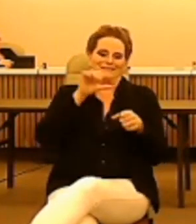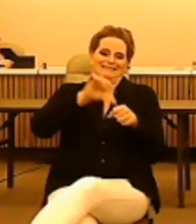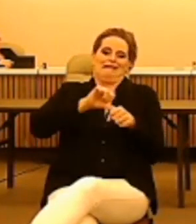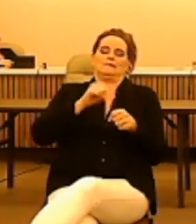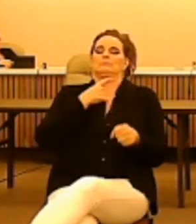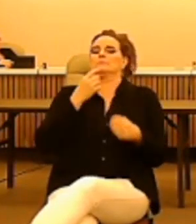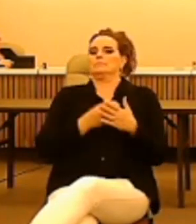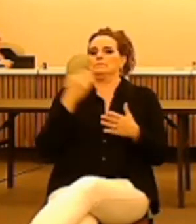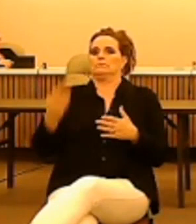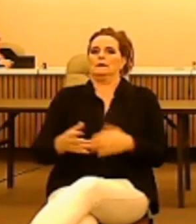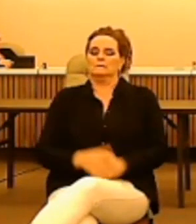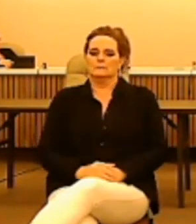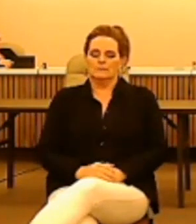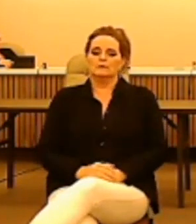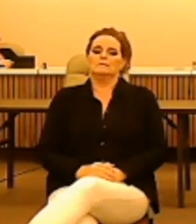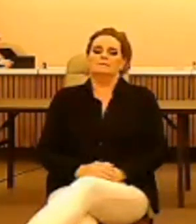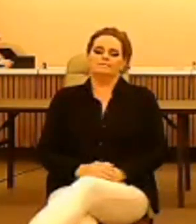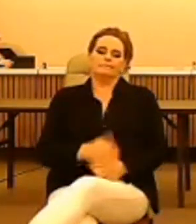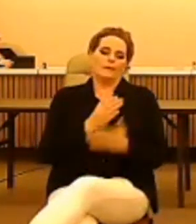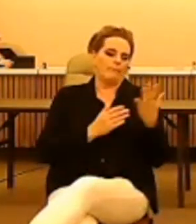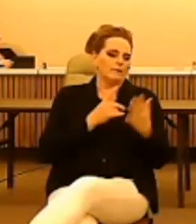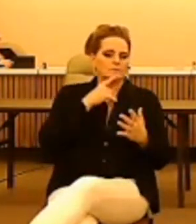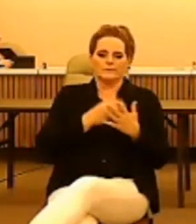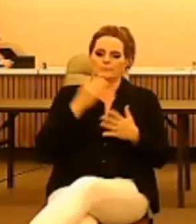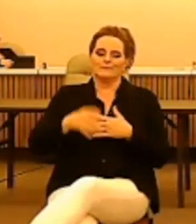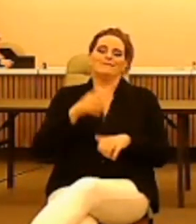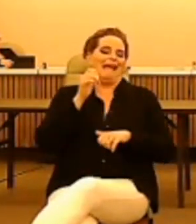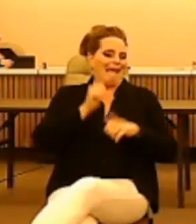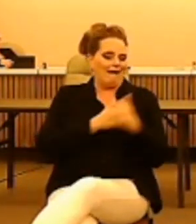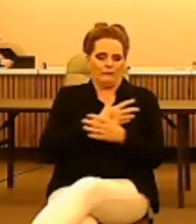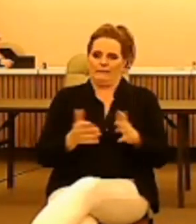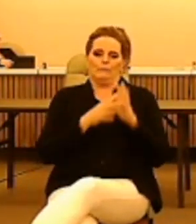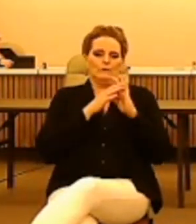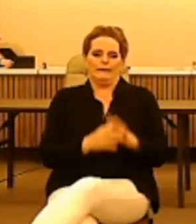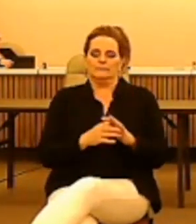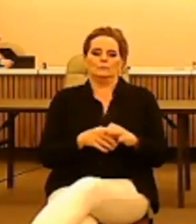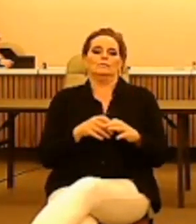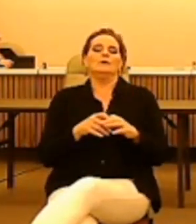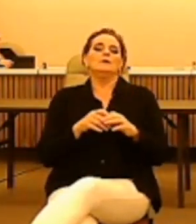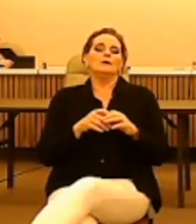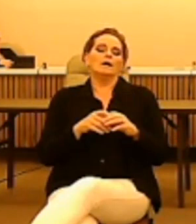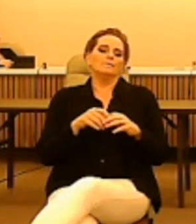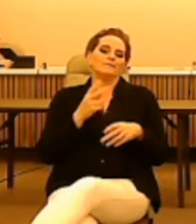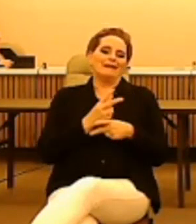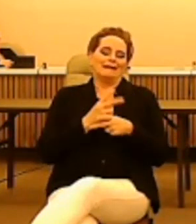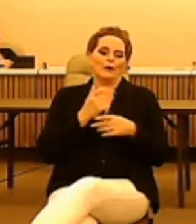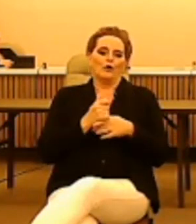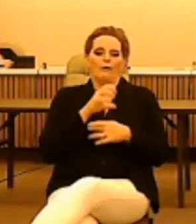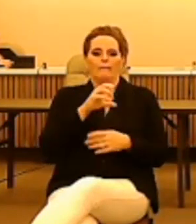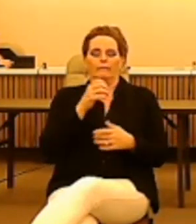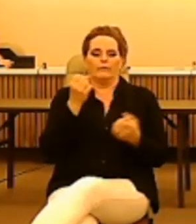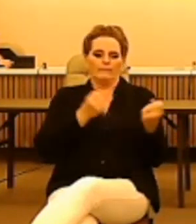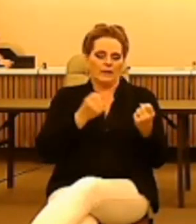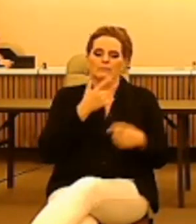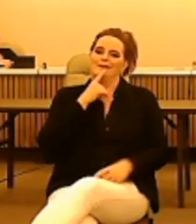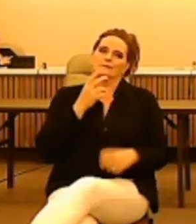expensive. Parts aren't, you know, everything with regards to maintaining a vehicle is more expensive. So,